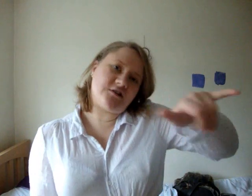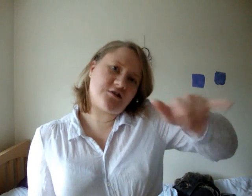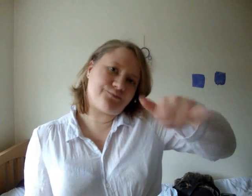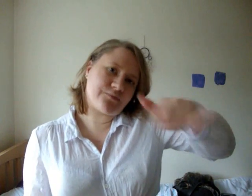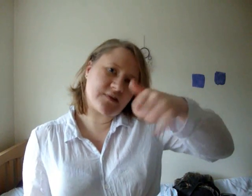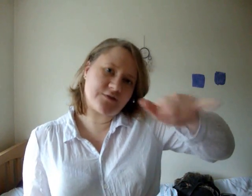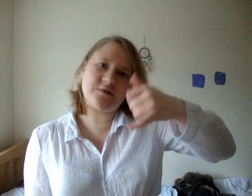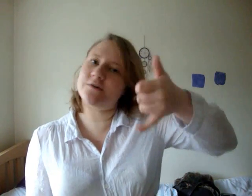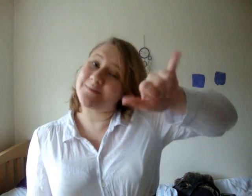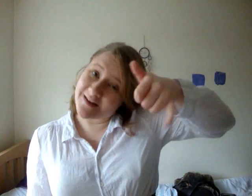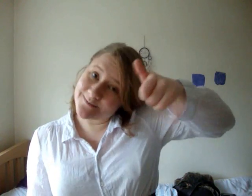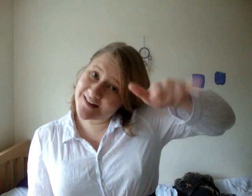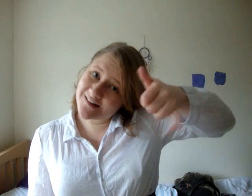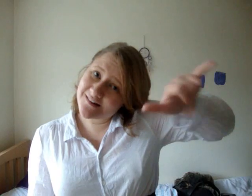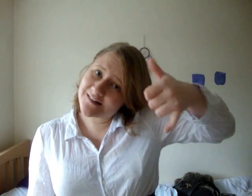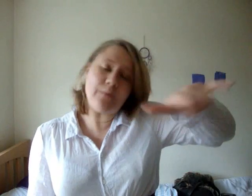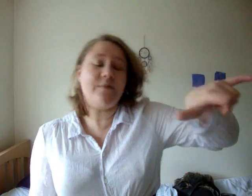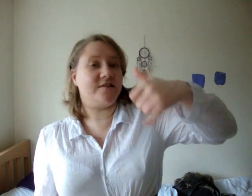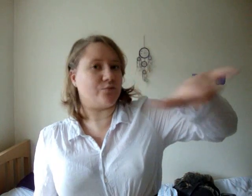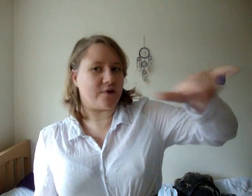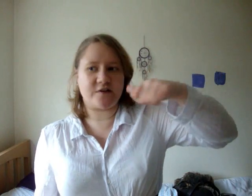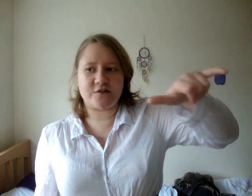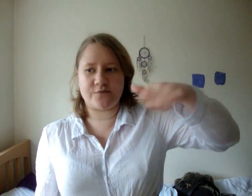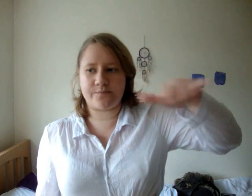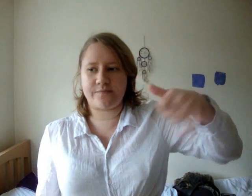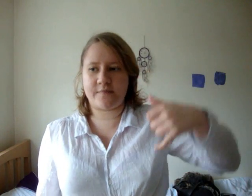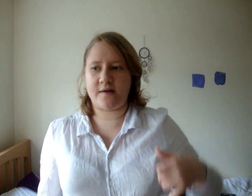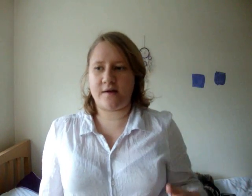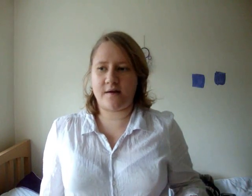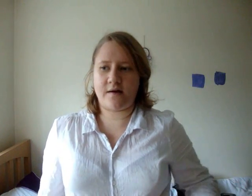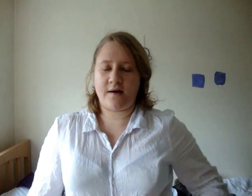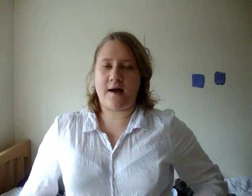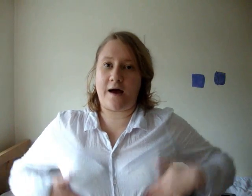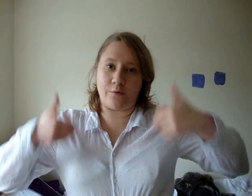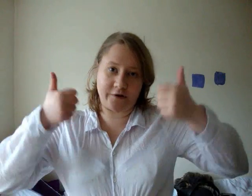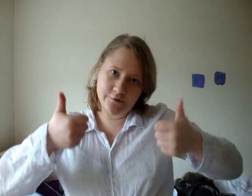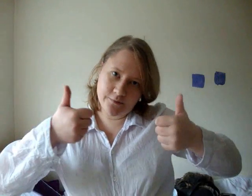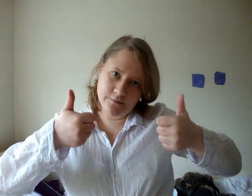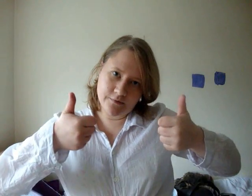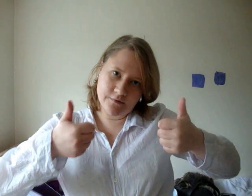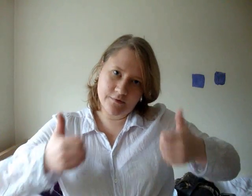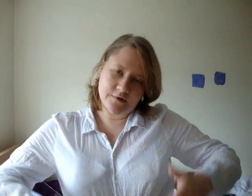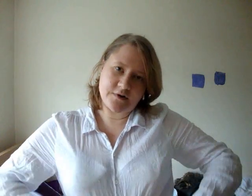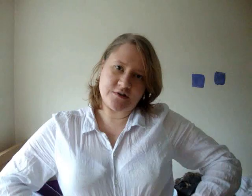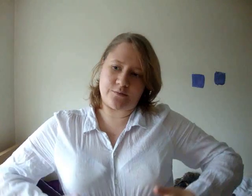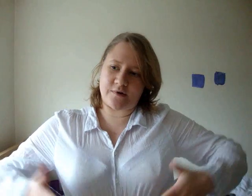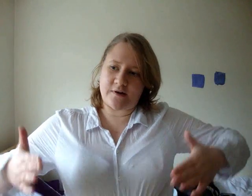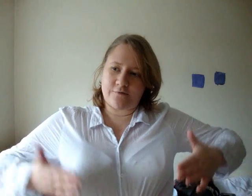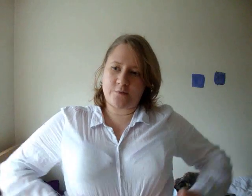which? So we taught you maybe, but this is which. How are you? So bring it from